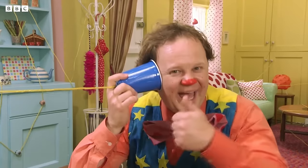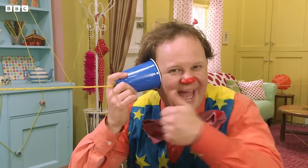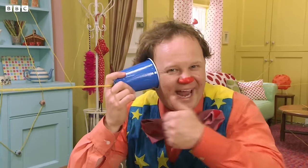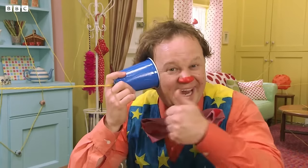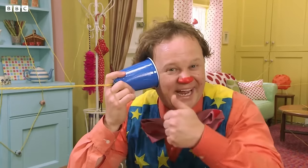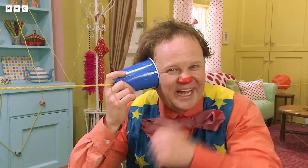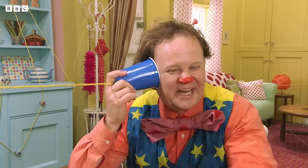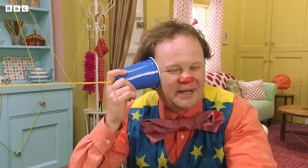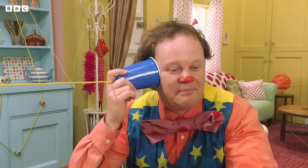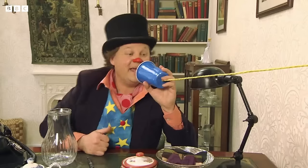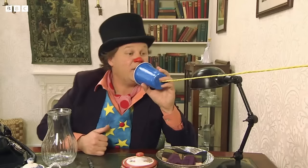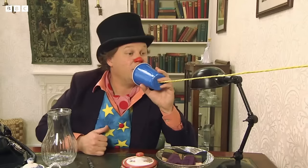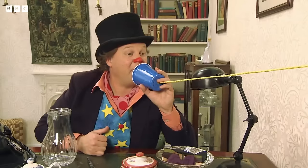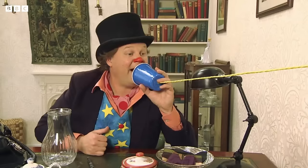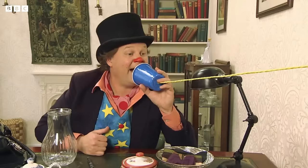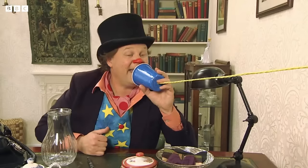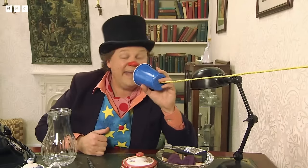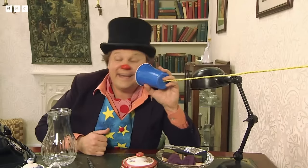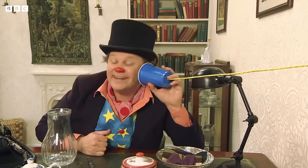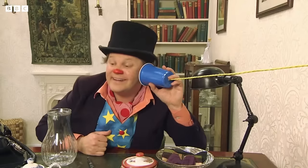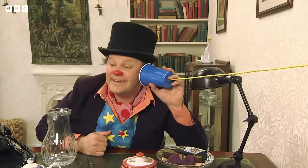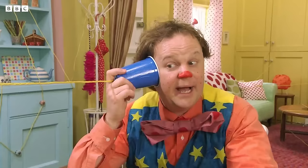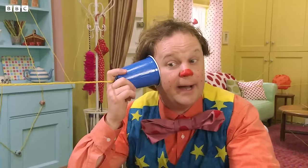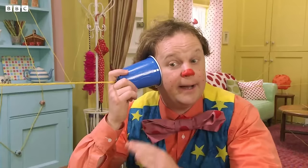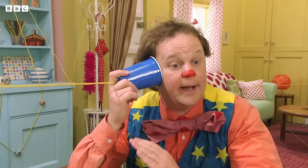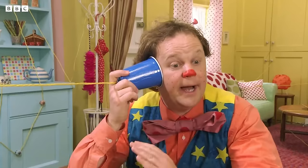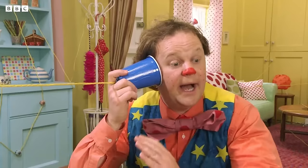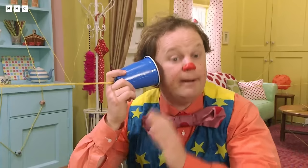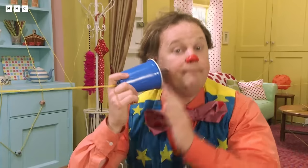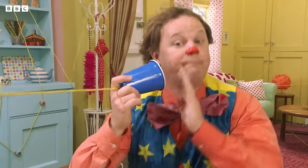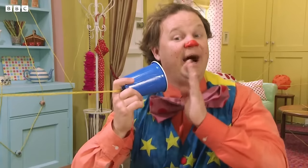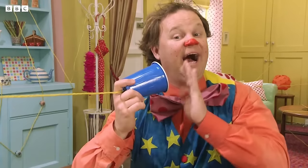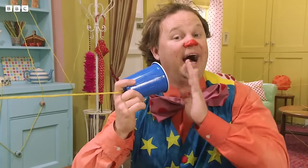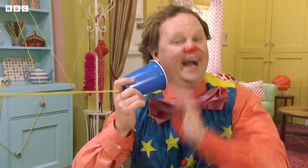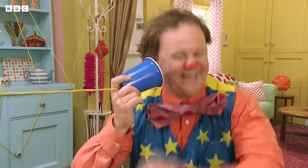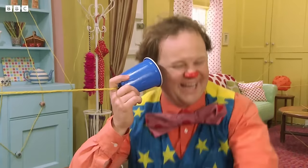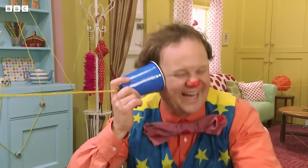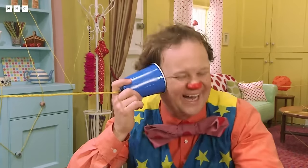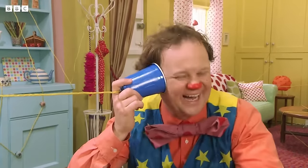Okay. Goodbye. Bye-bye. Bye!